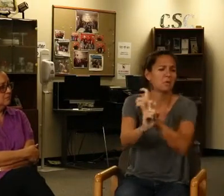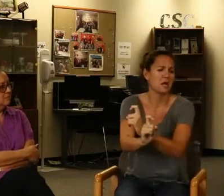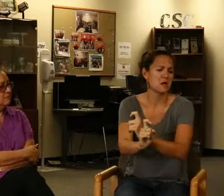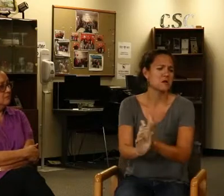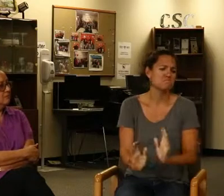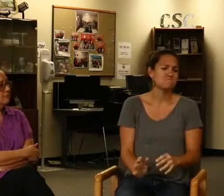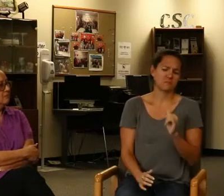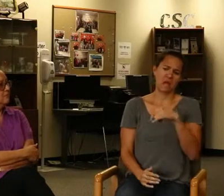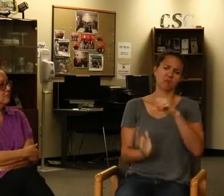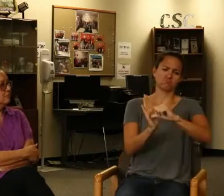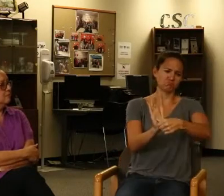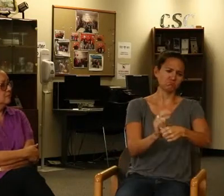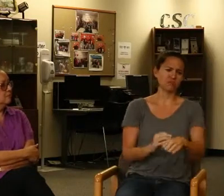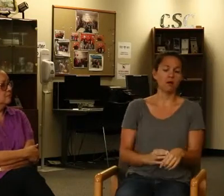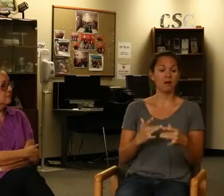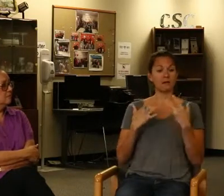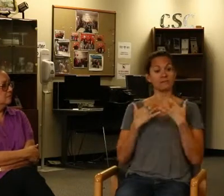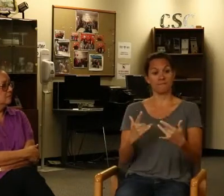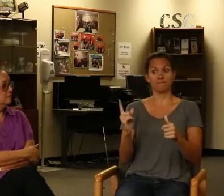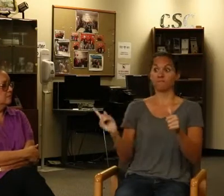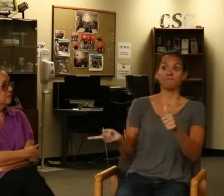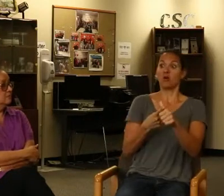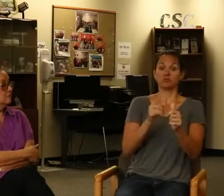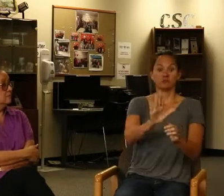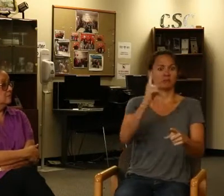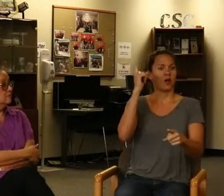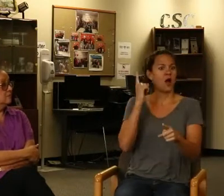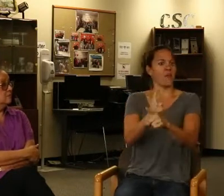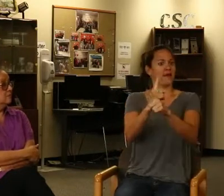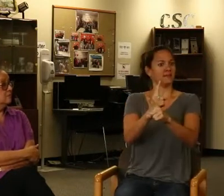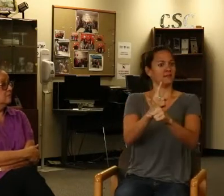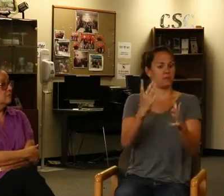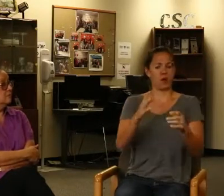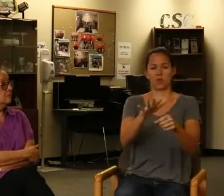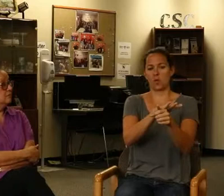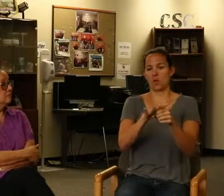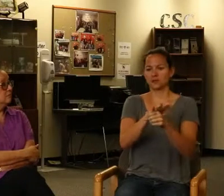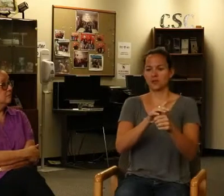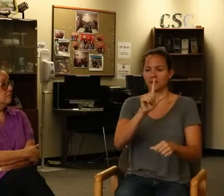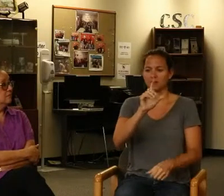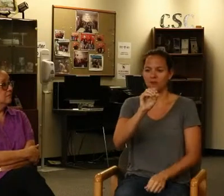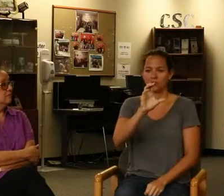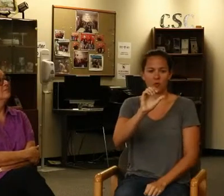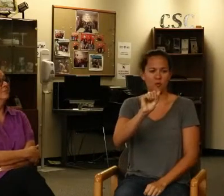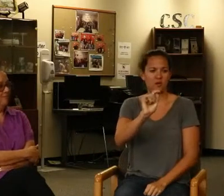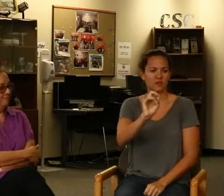he's just starting to learn and eventually become more complex. And at first, the location